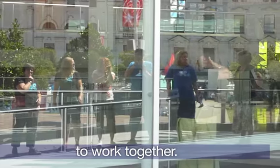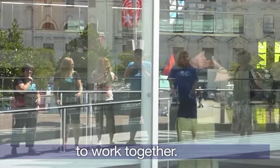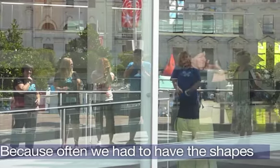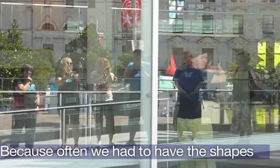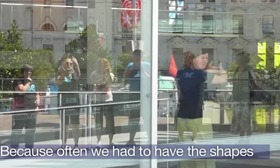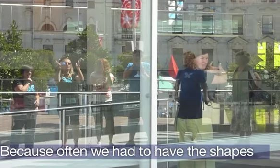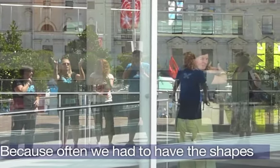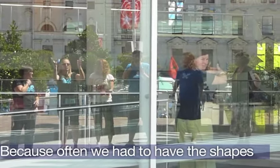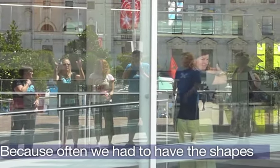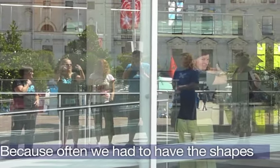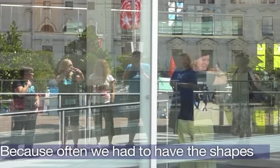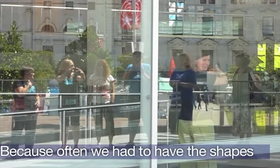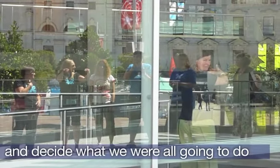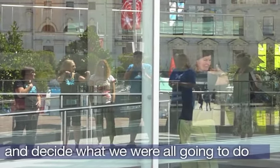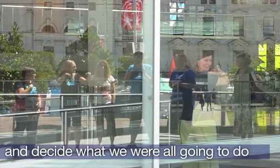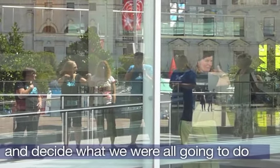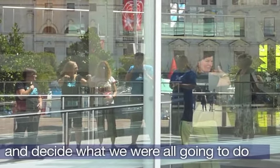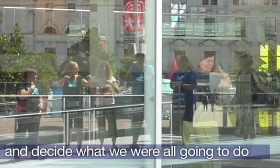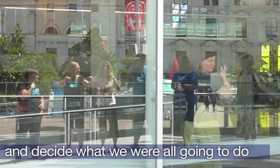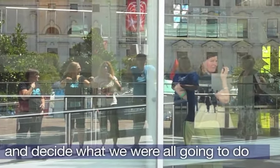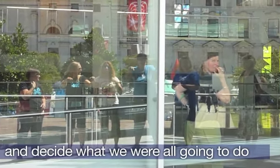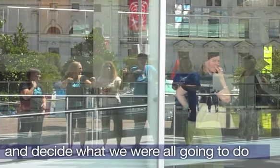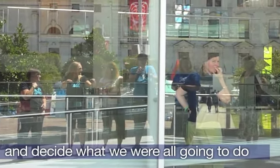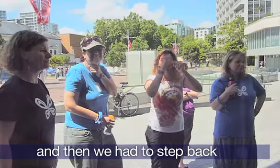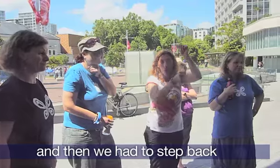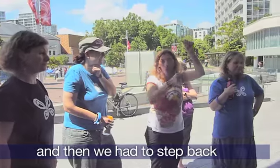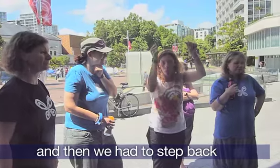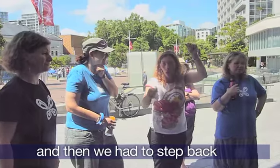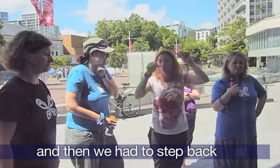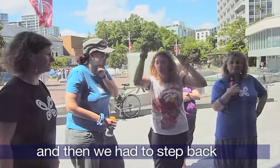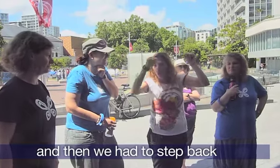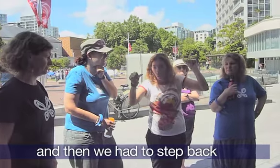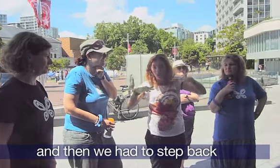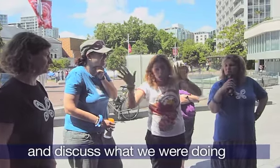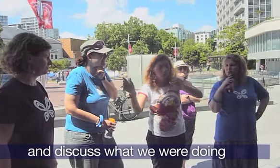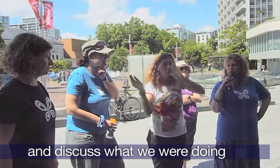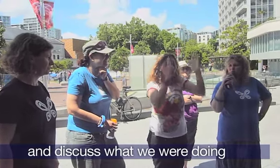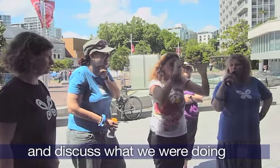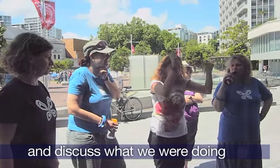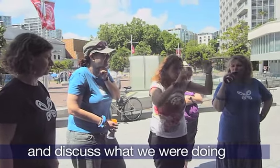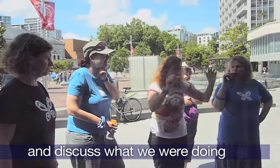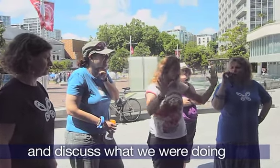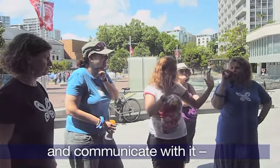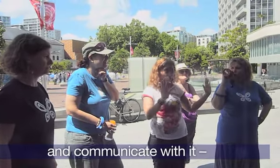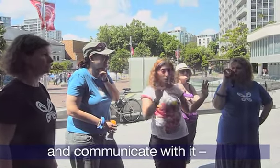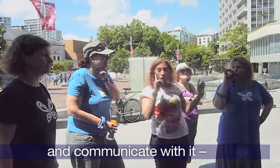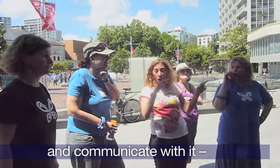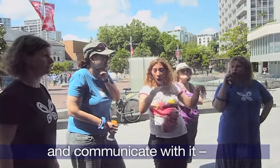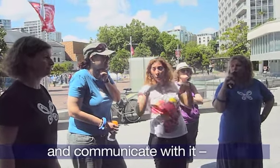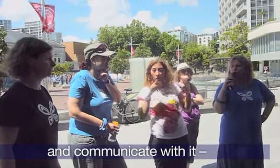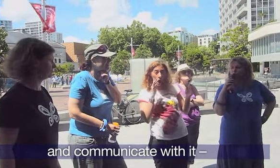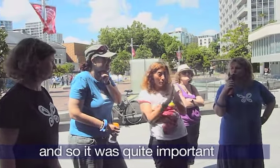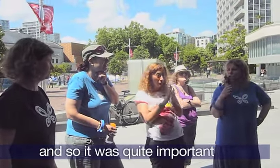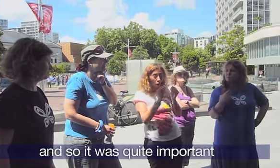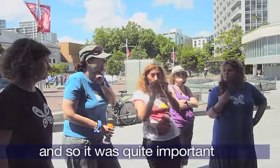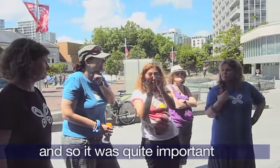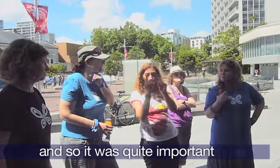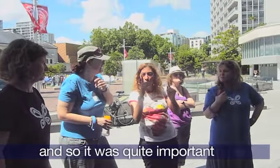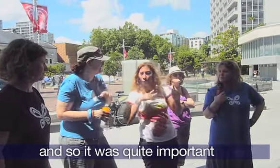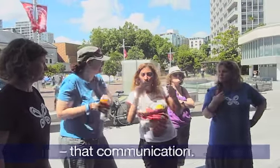together, because often we had to have the shapes and then decide what we were going to do, and then we had to step back and discuss what we were doing and communicate with it. So it was quite important, that communication. We learnt that